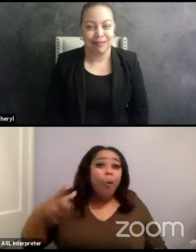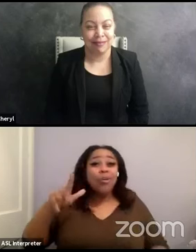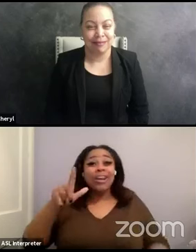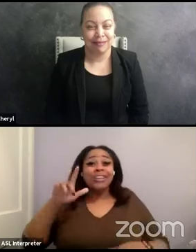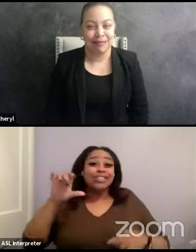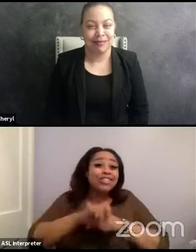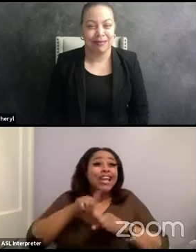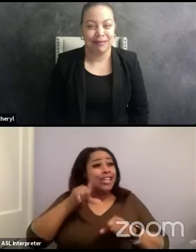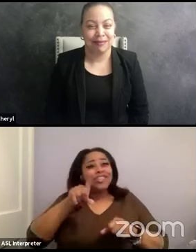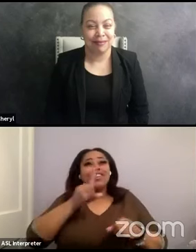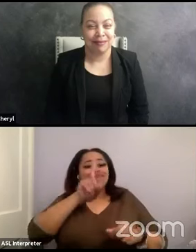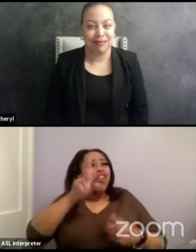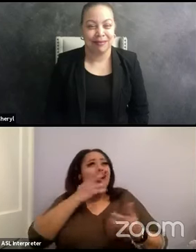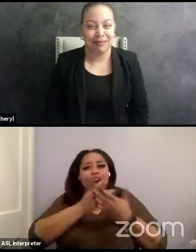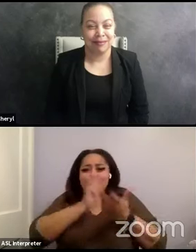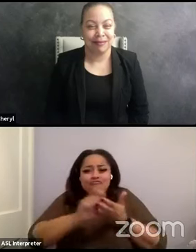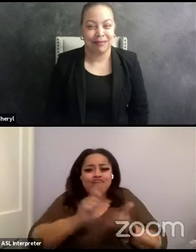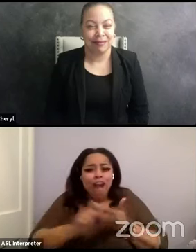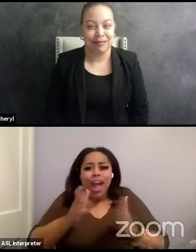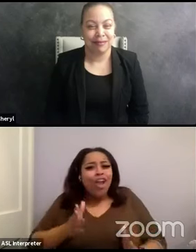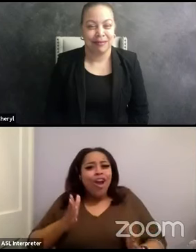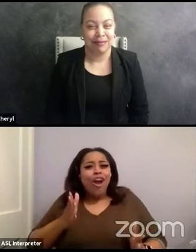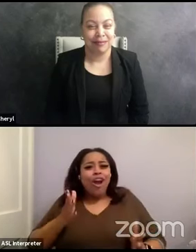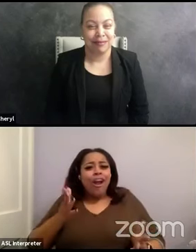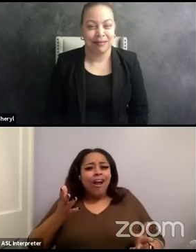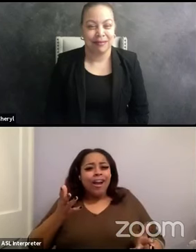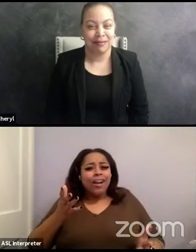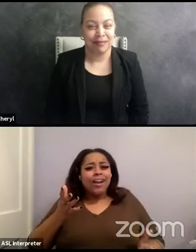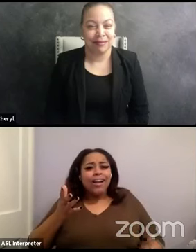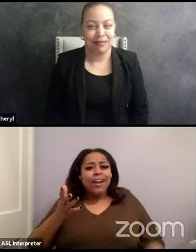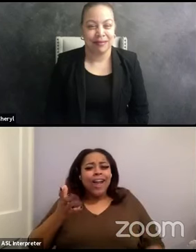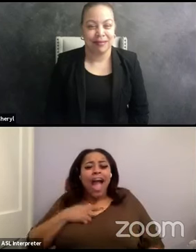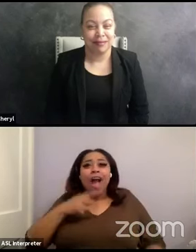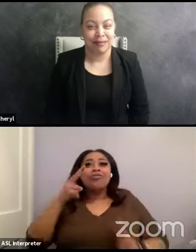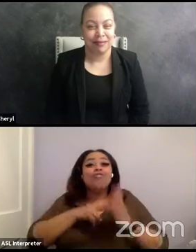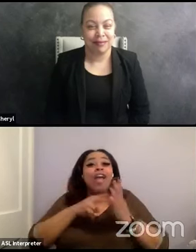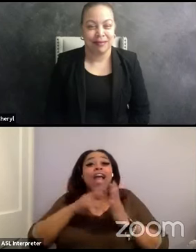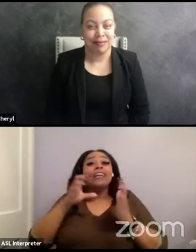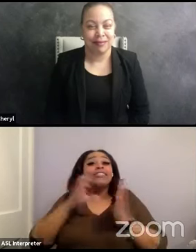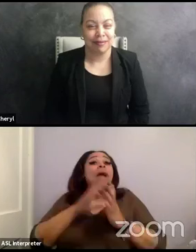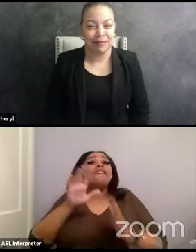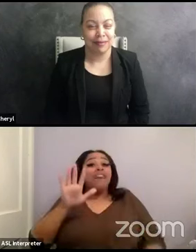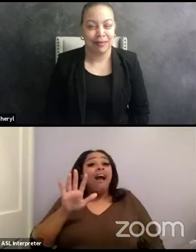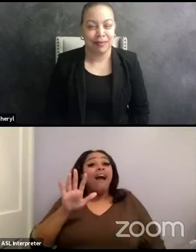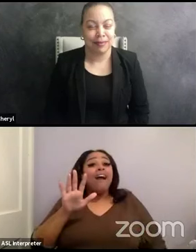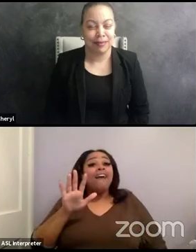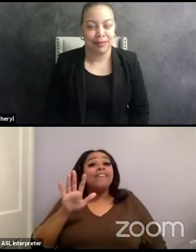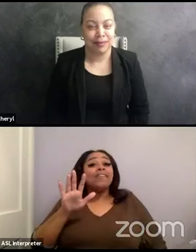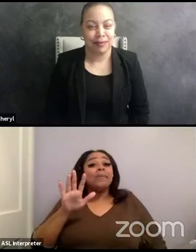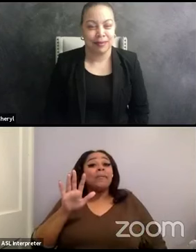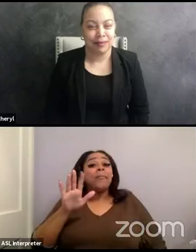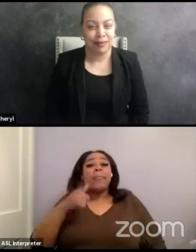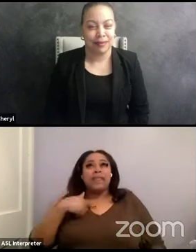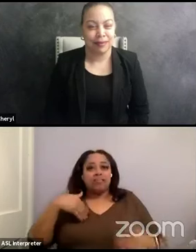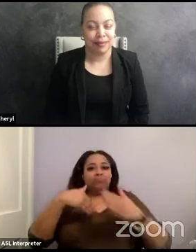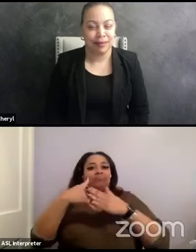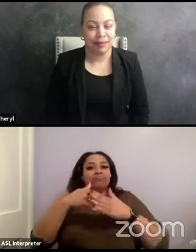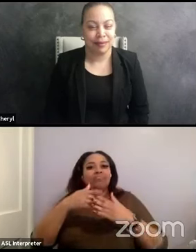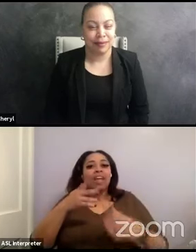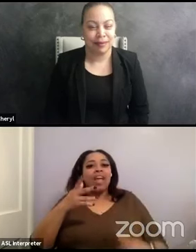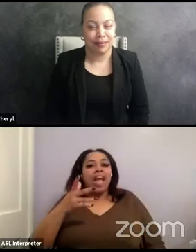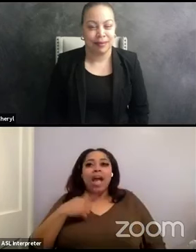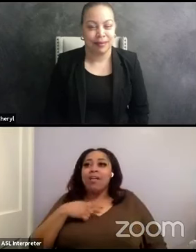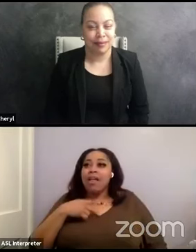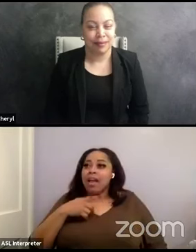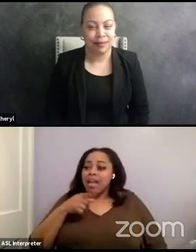good writer. I was just telling my partner this today. I was like, I was reading chapter 5 because that's all I've gotten up to. And I was like, this